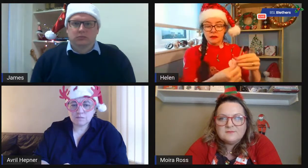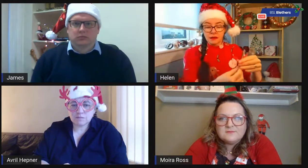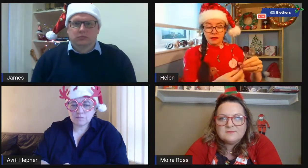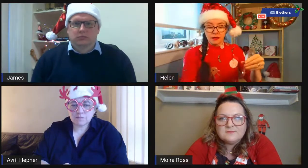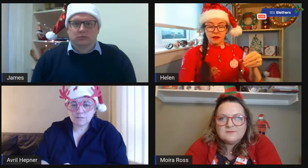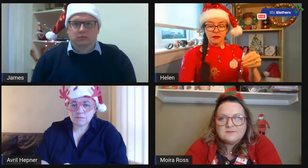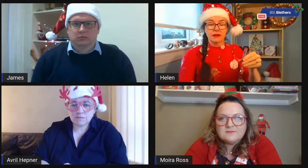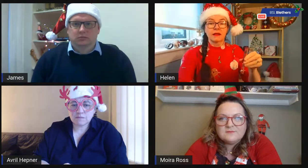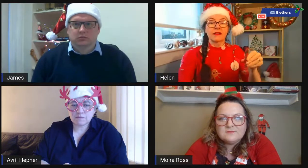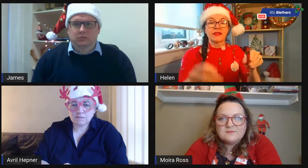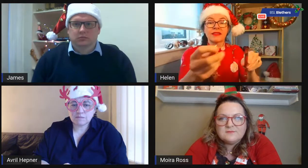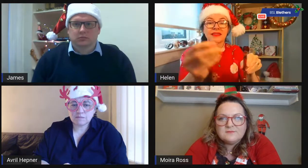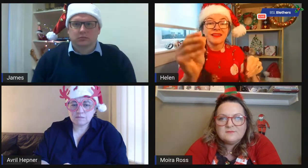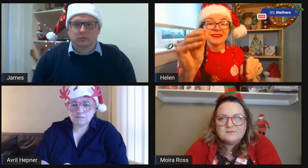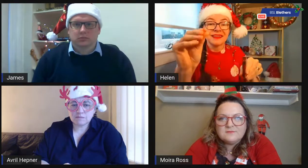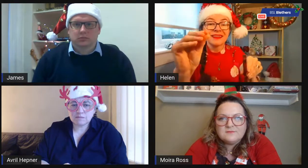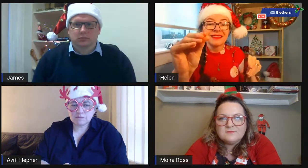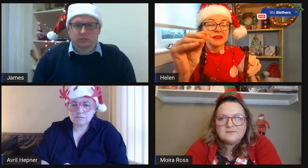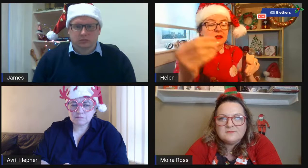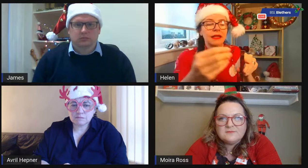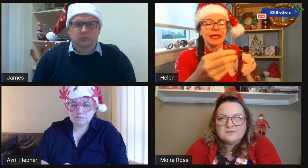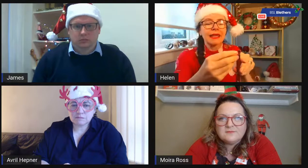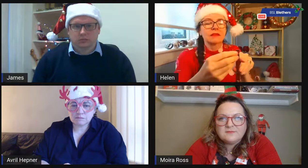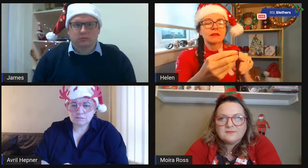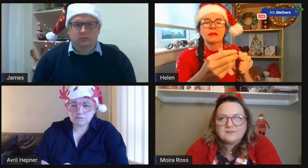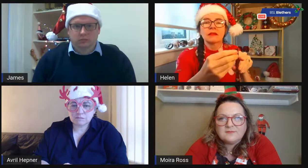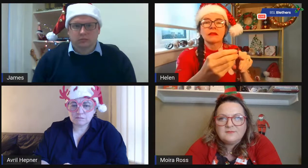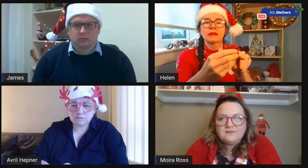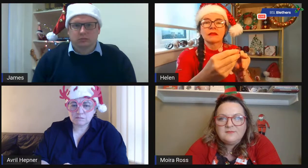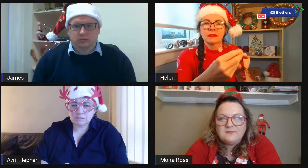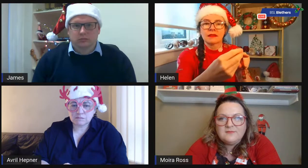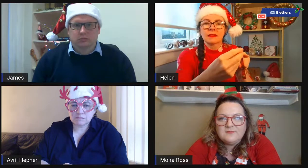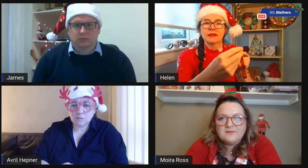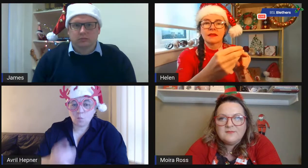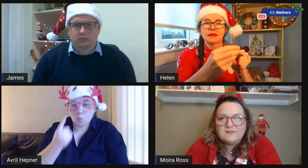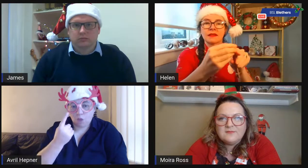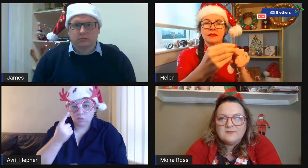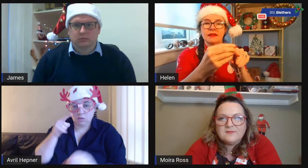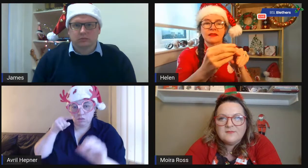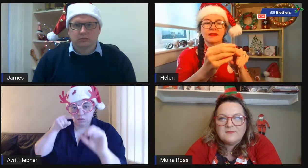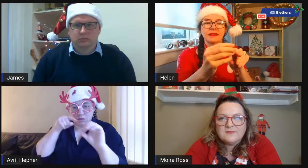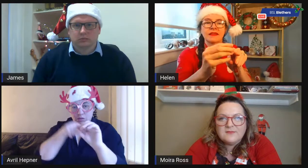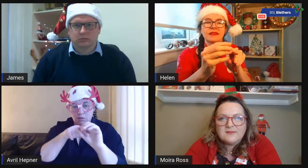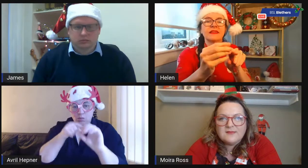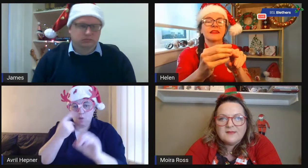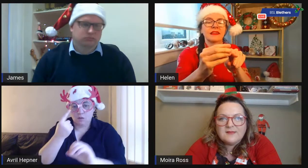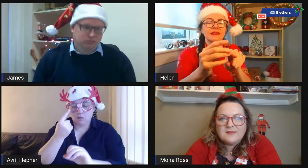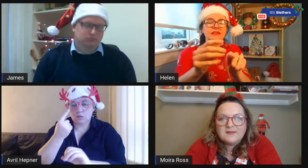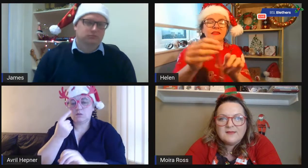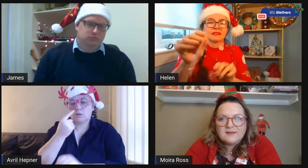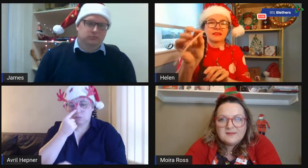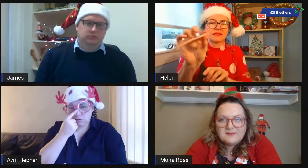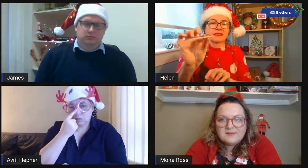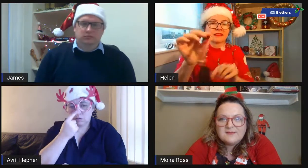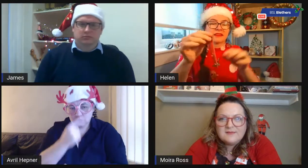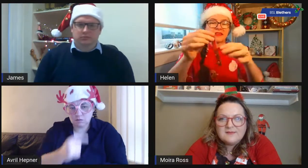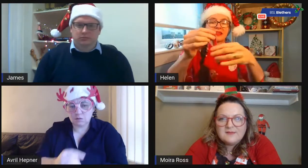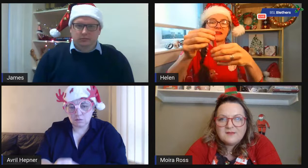hole there. And then you get the split pin, put it through the centre of all the cards. Just one through the